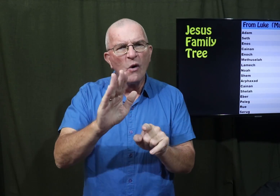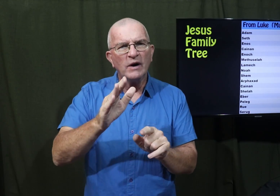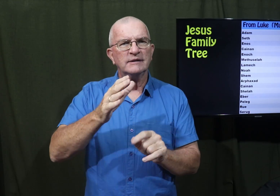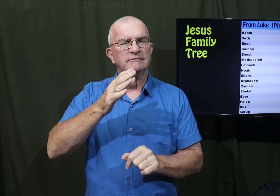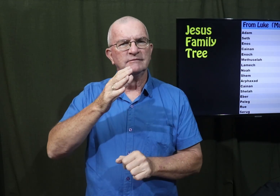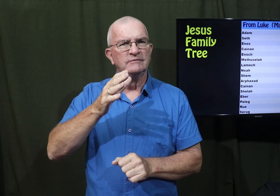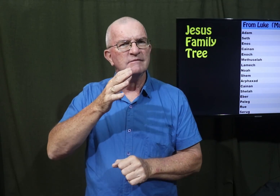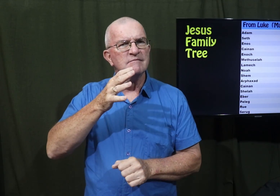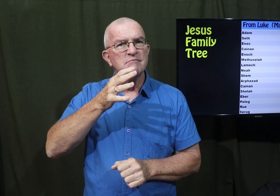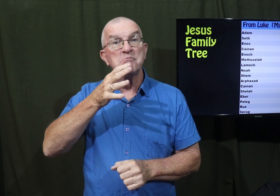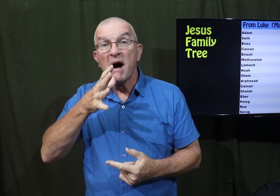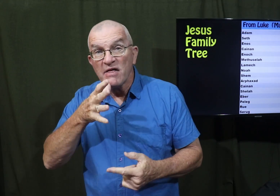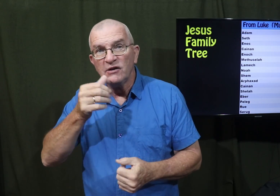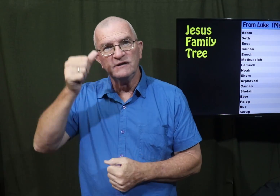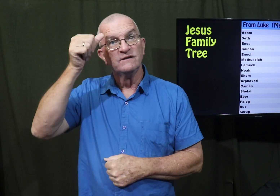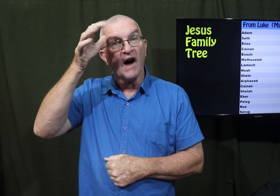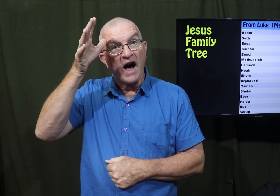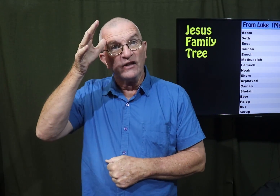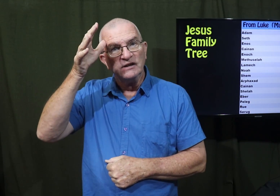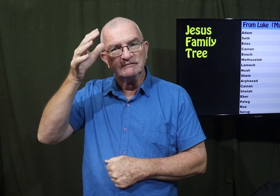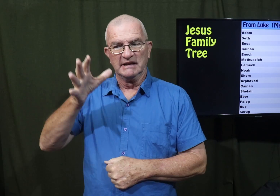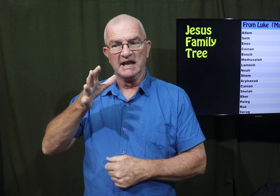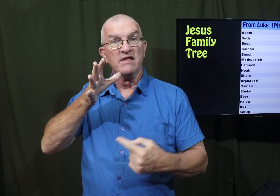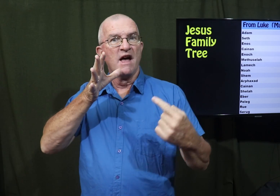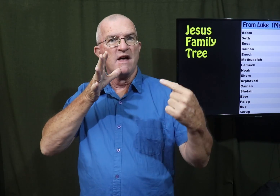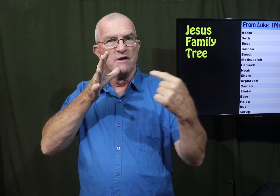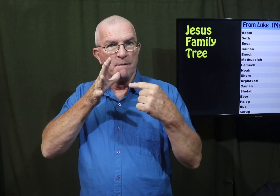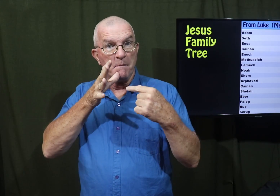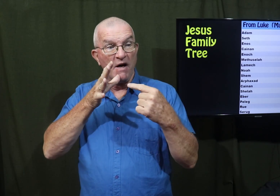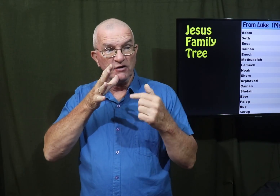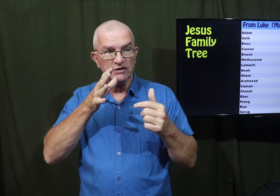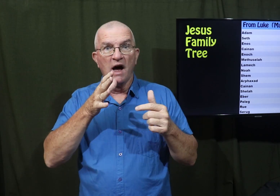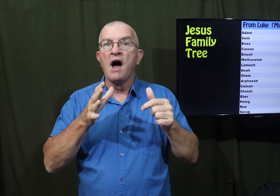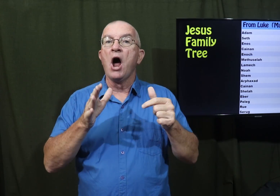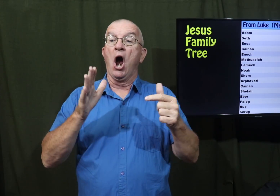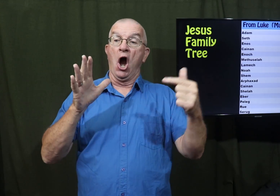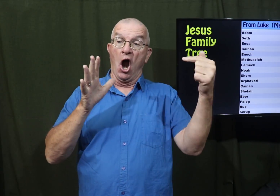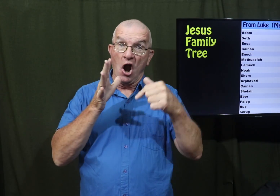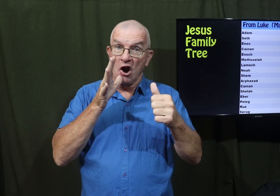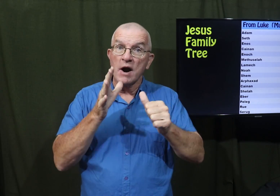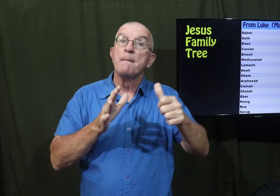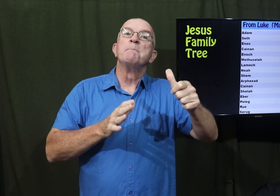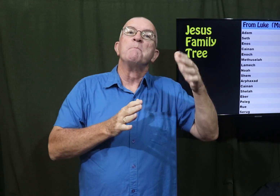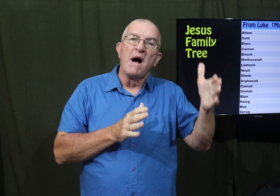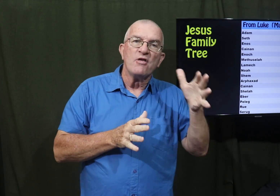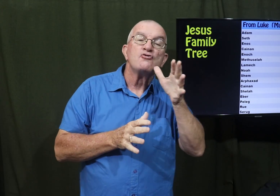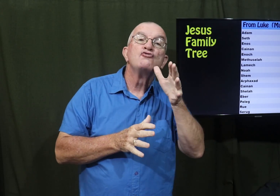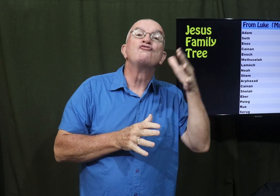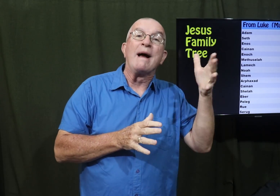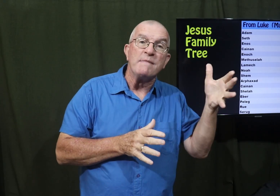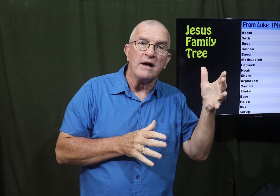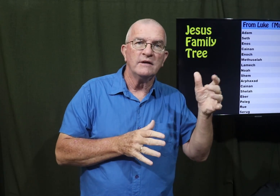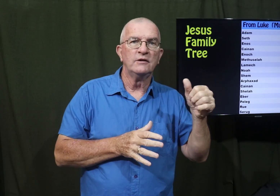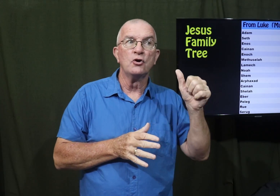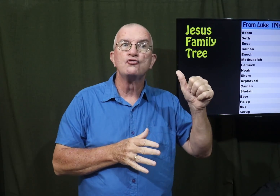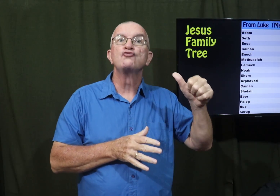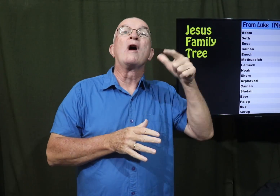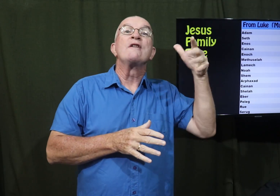That's like your mother and your father and their mother and her mother, grandmother